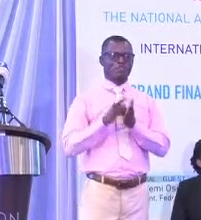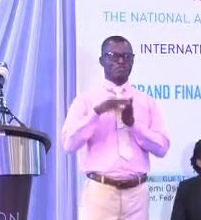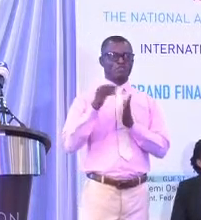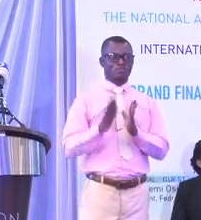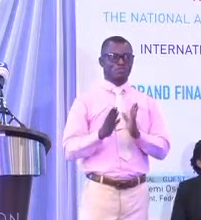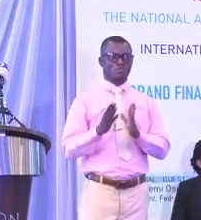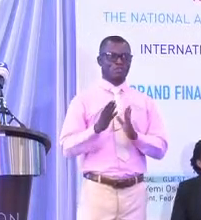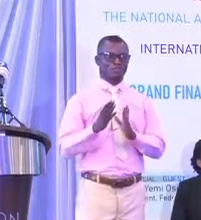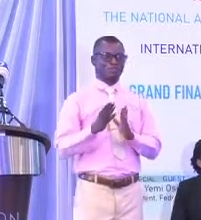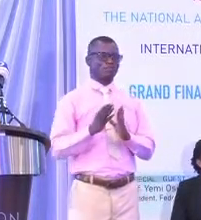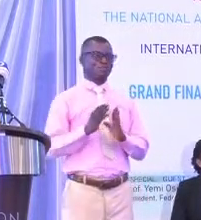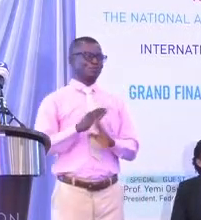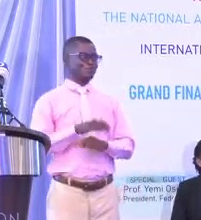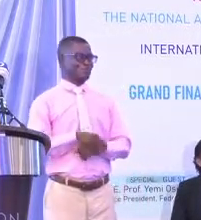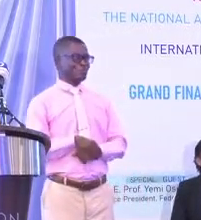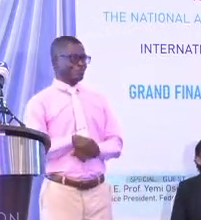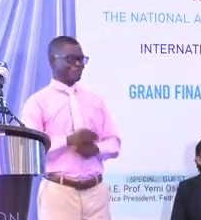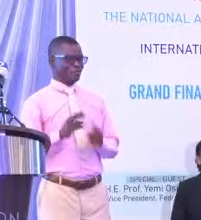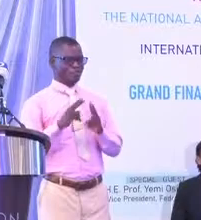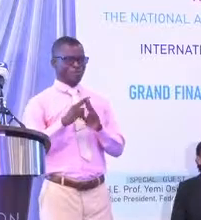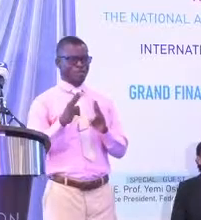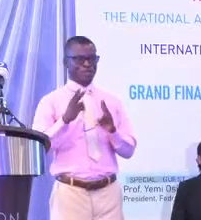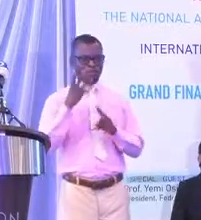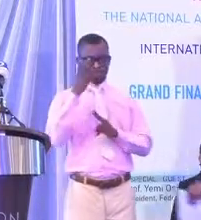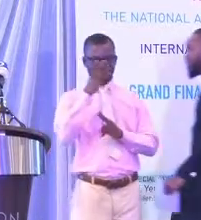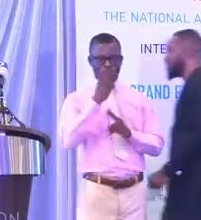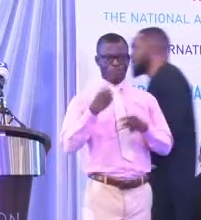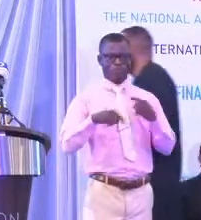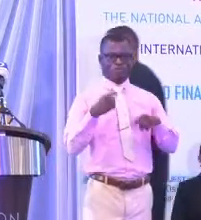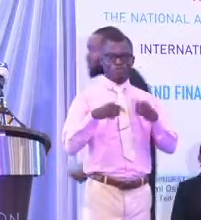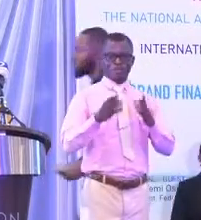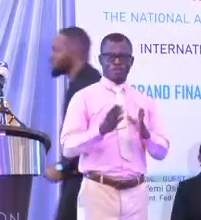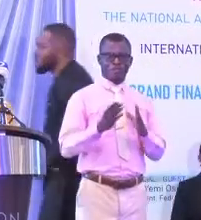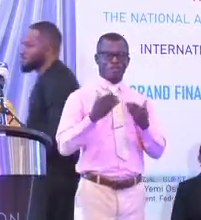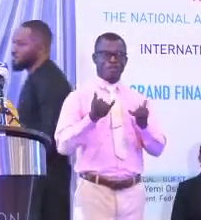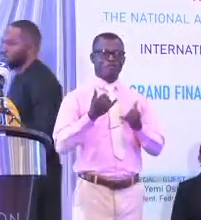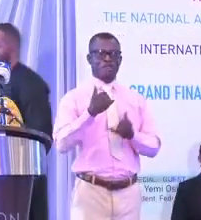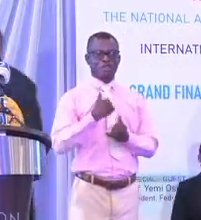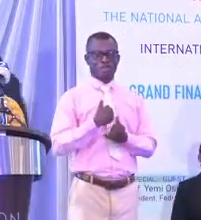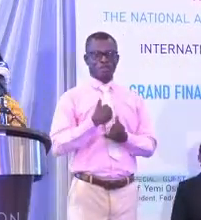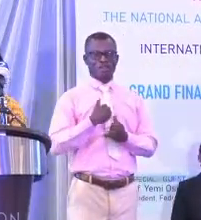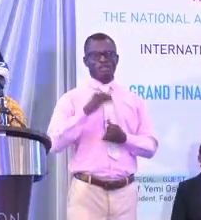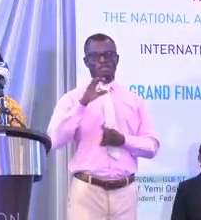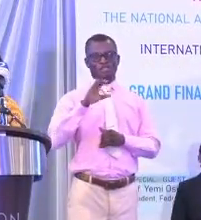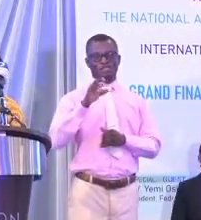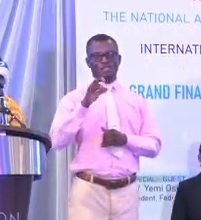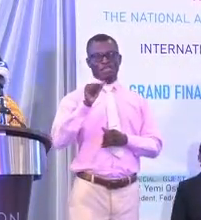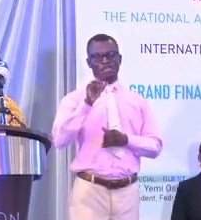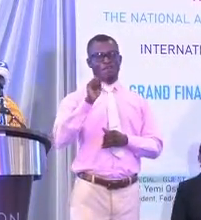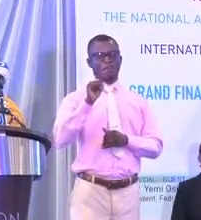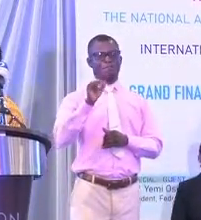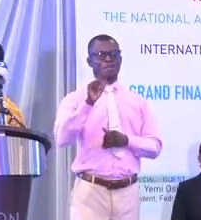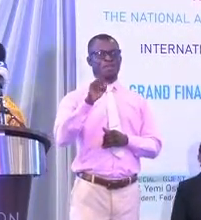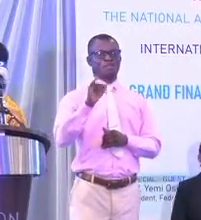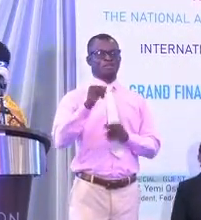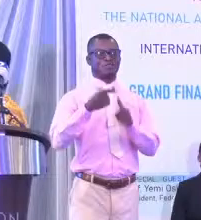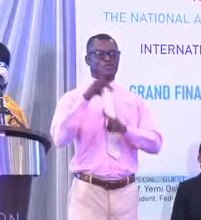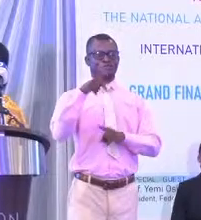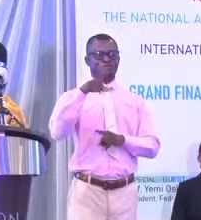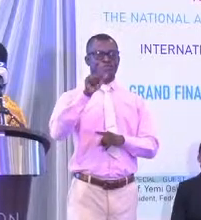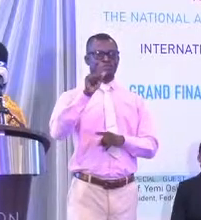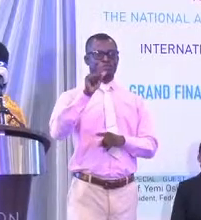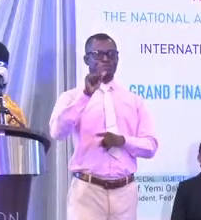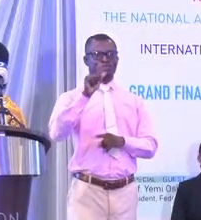they started. It was a beautiful argument. So we have Kelechi Amadi from Palak.